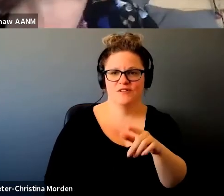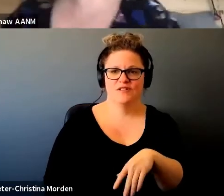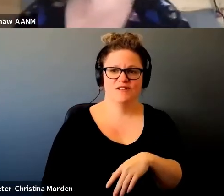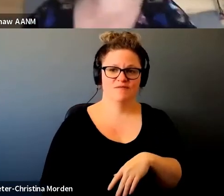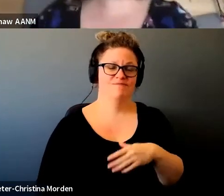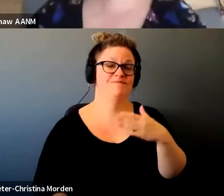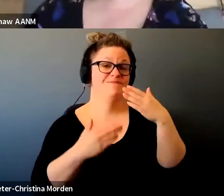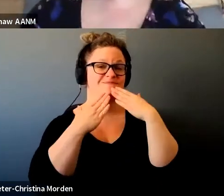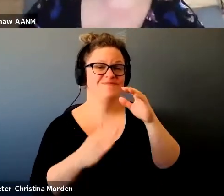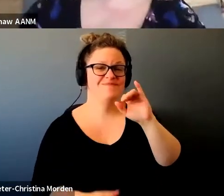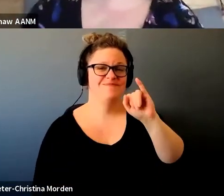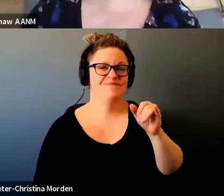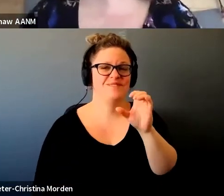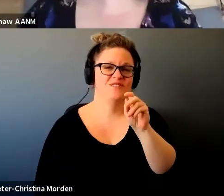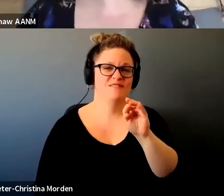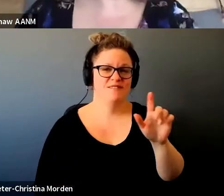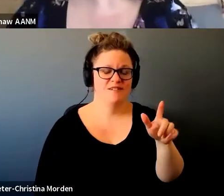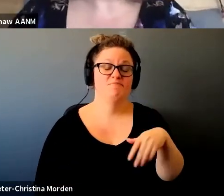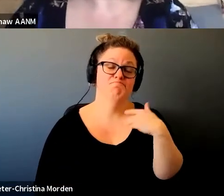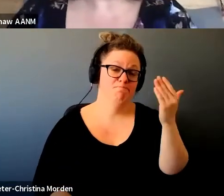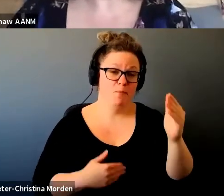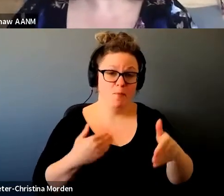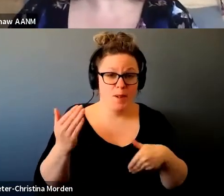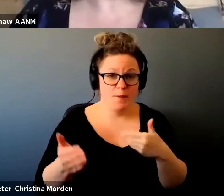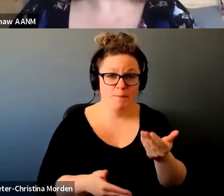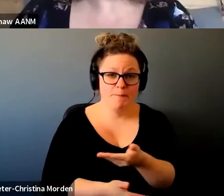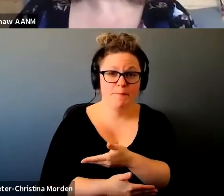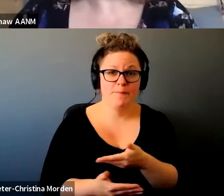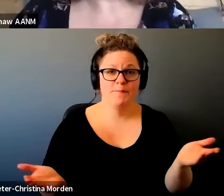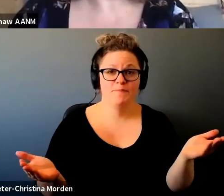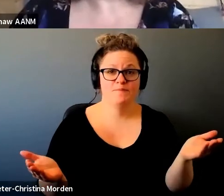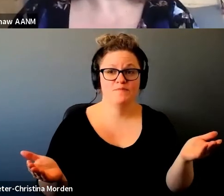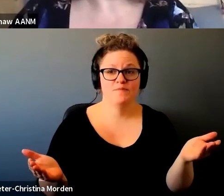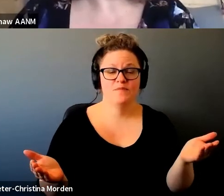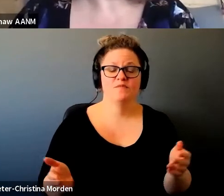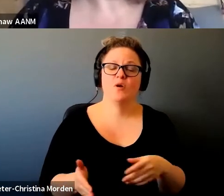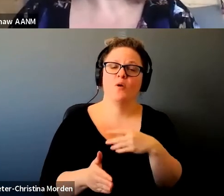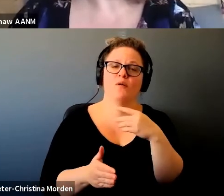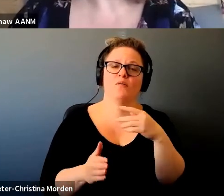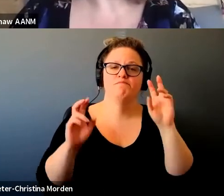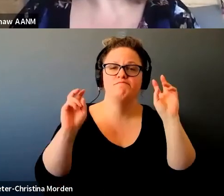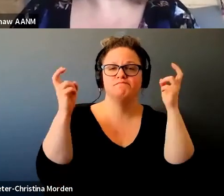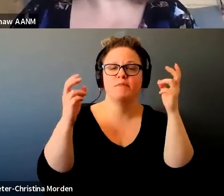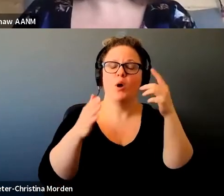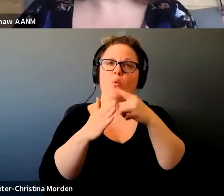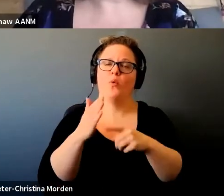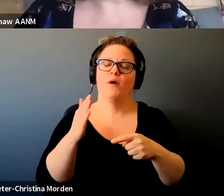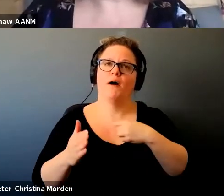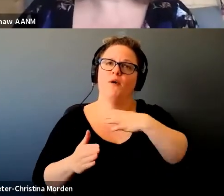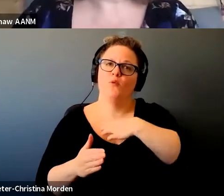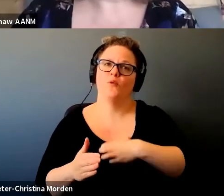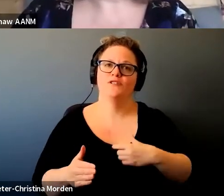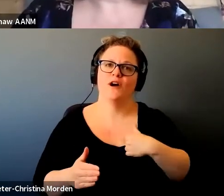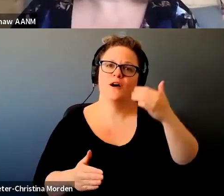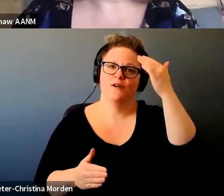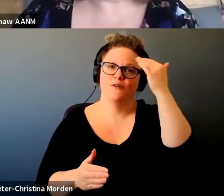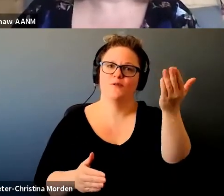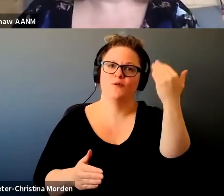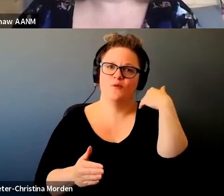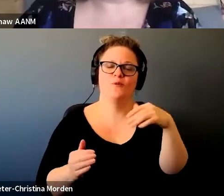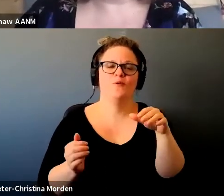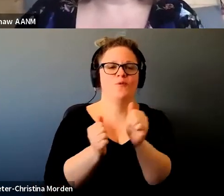Thanks, Janelle. So welcome everybody to What I Wish I'd Known with Andrea von